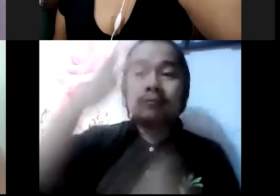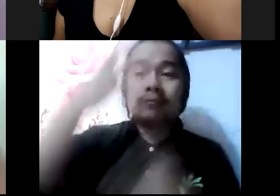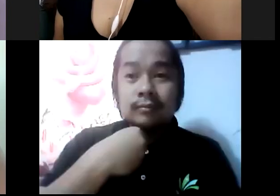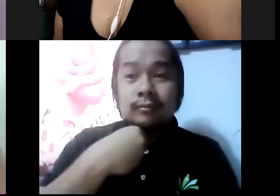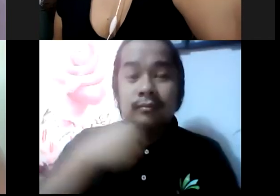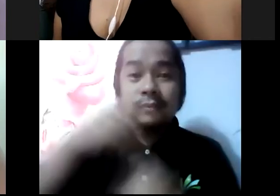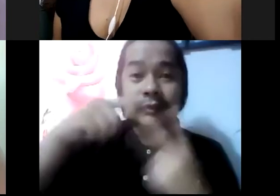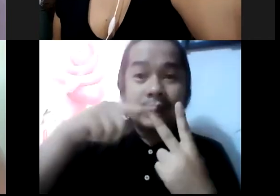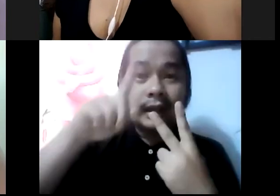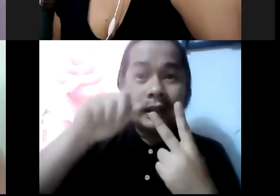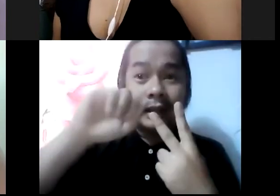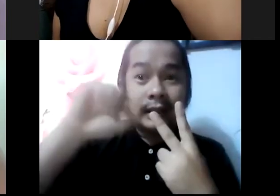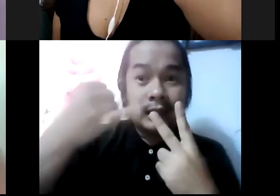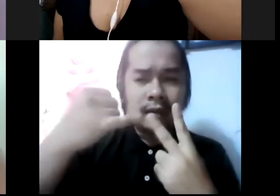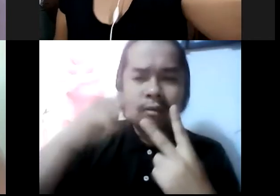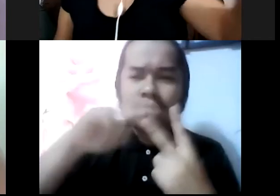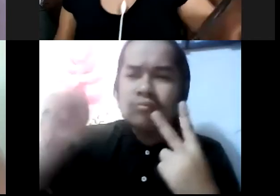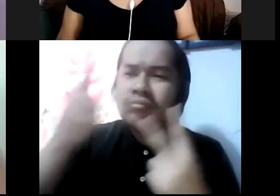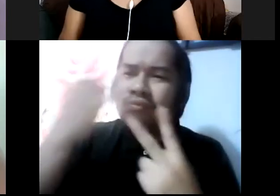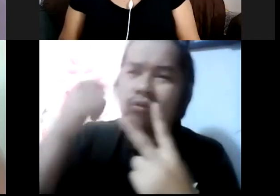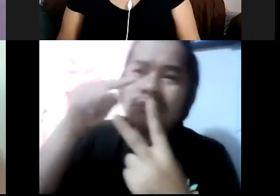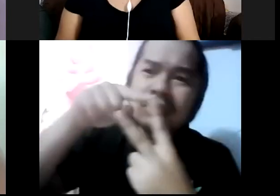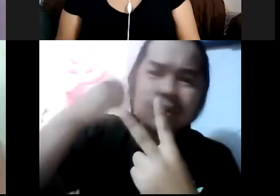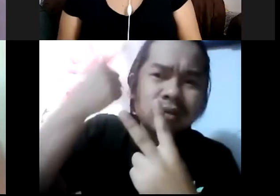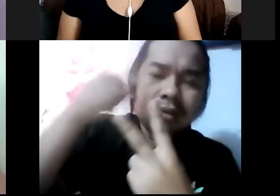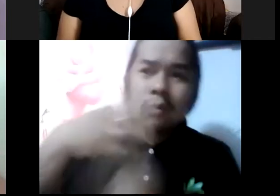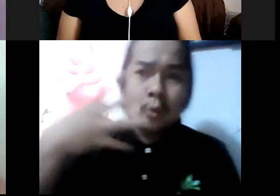the adjective is built into beautiful